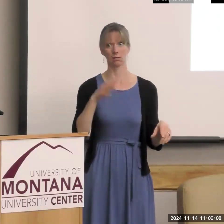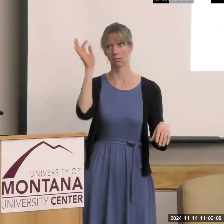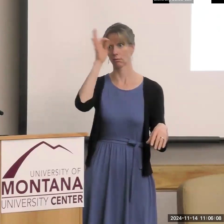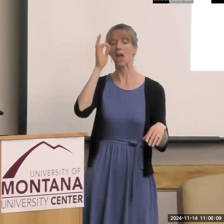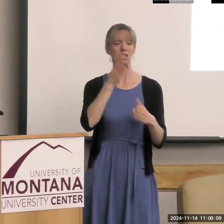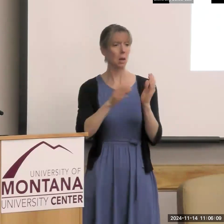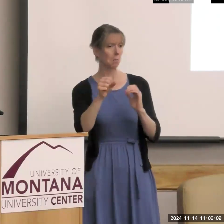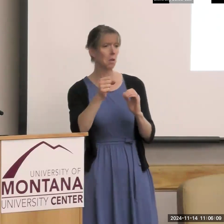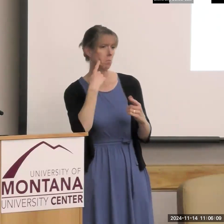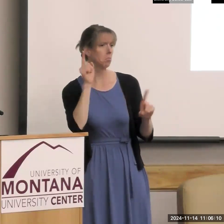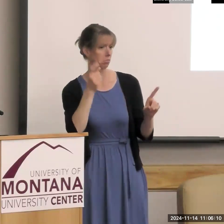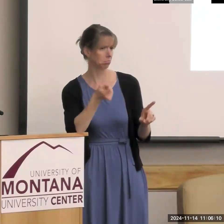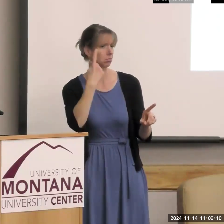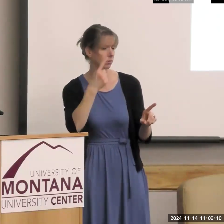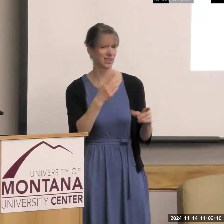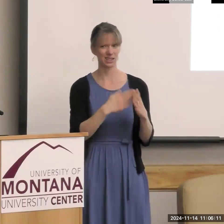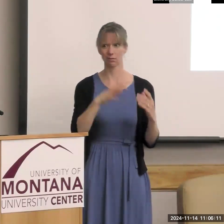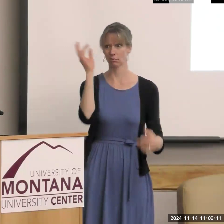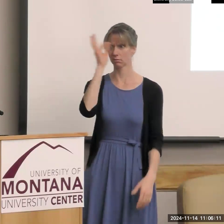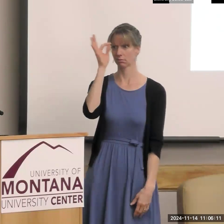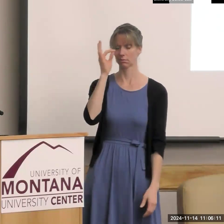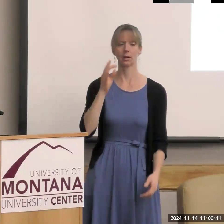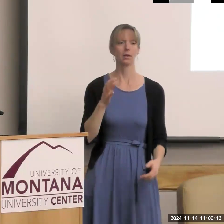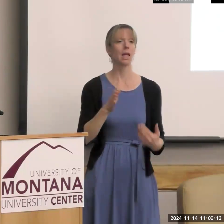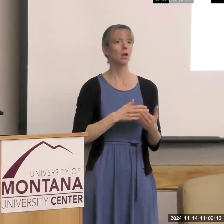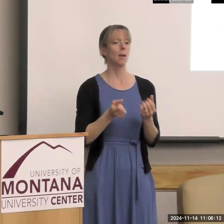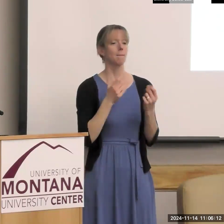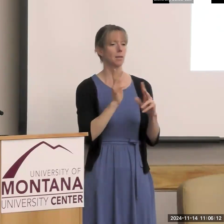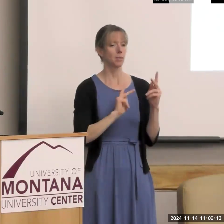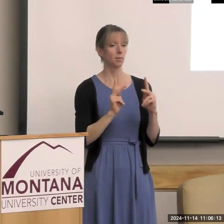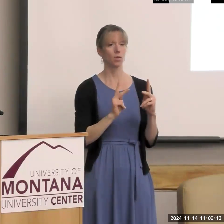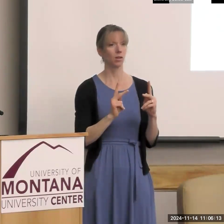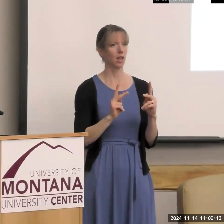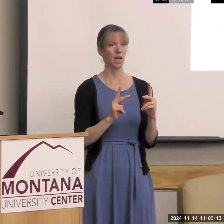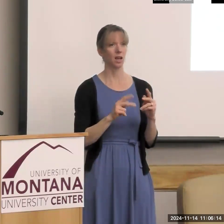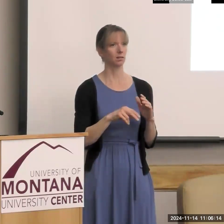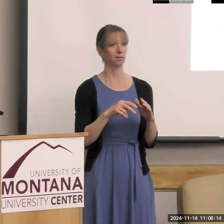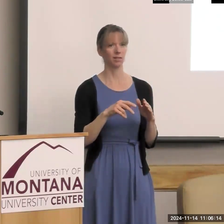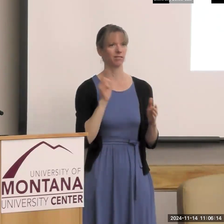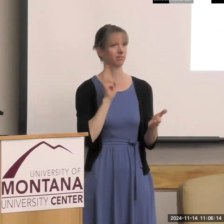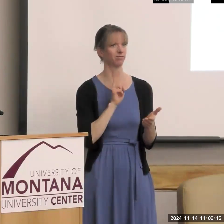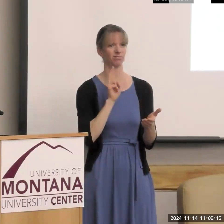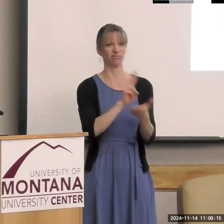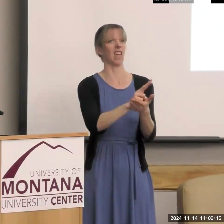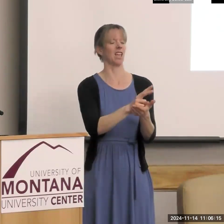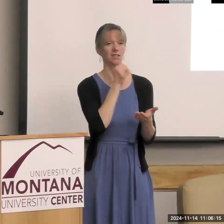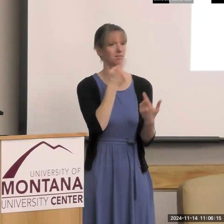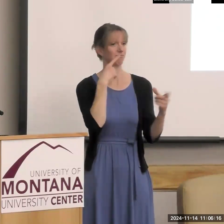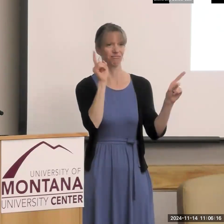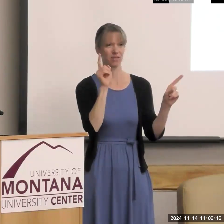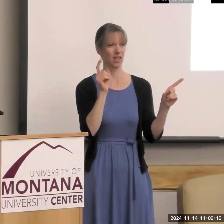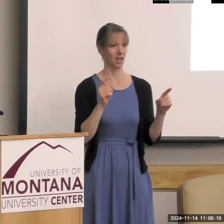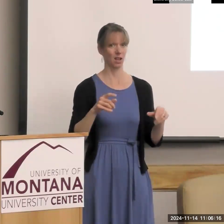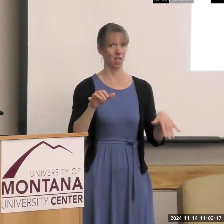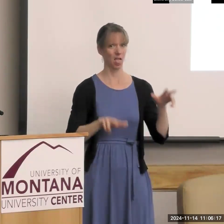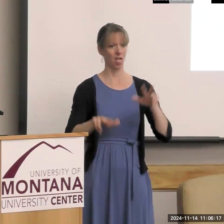yeah, got it, not a problem. So anyway, a lot of folks kind of crashed and burned on that one. And so they went out, they really just weren't sure what they